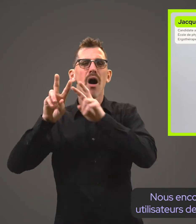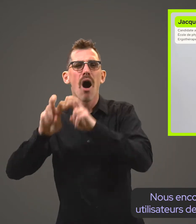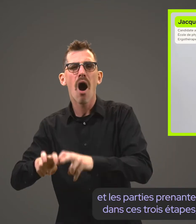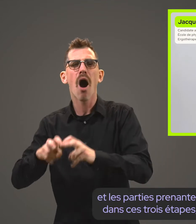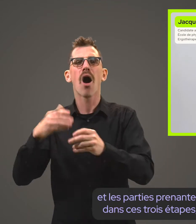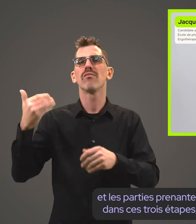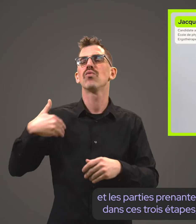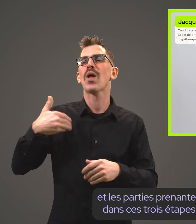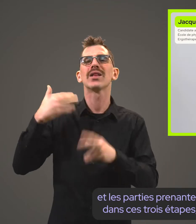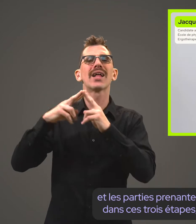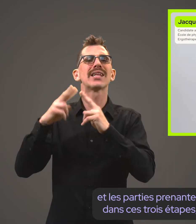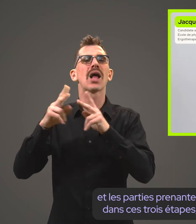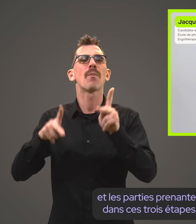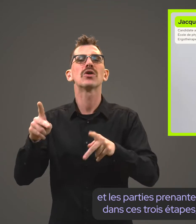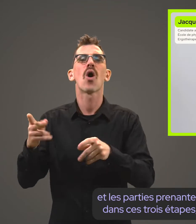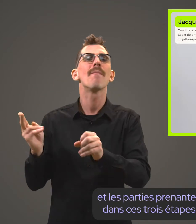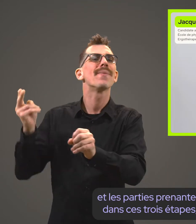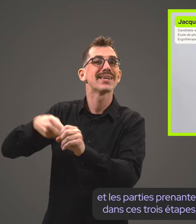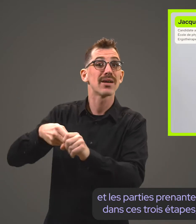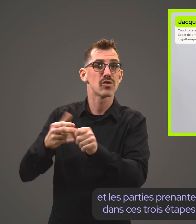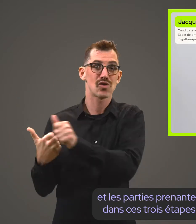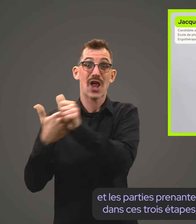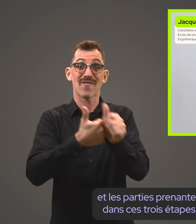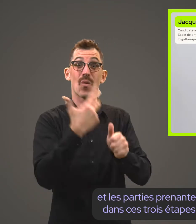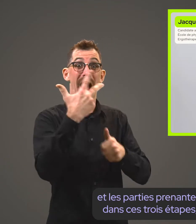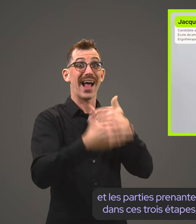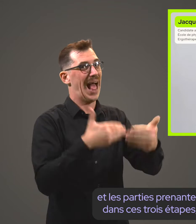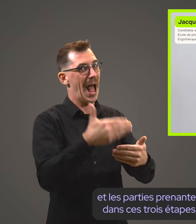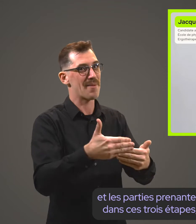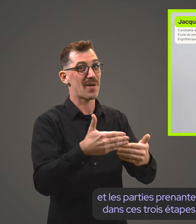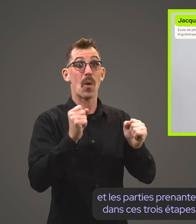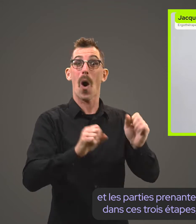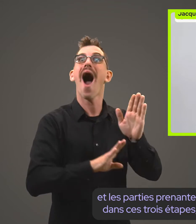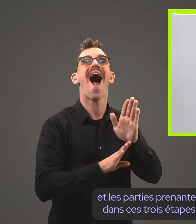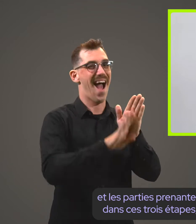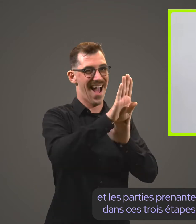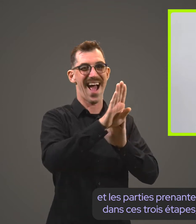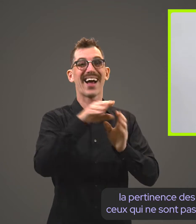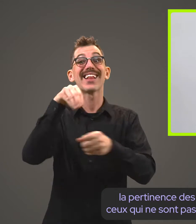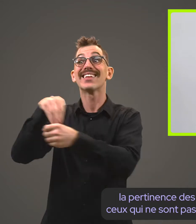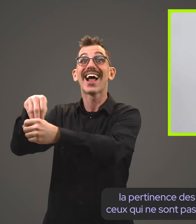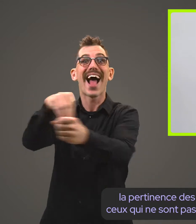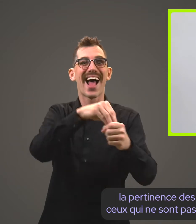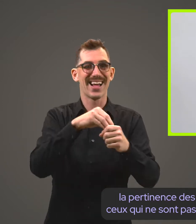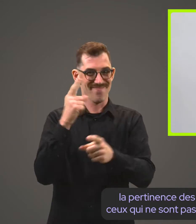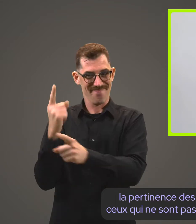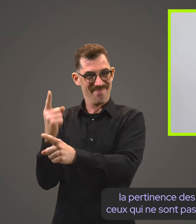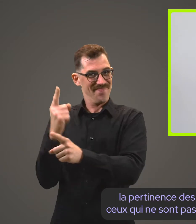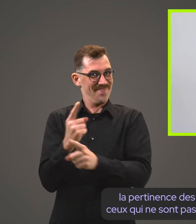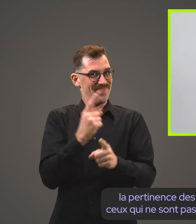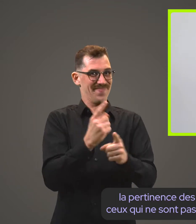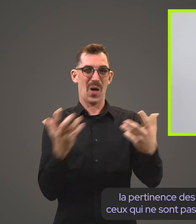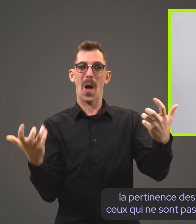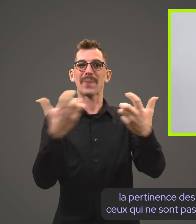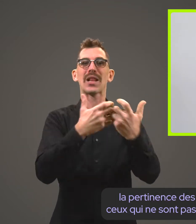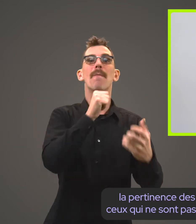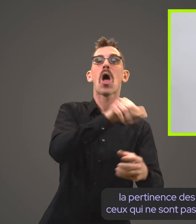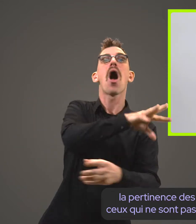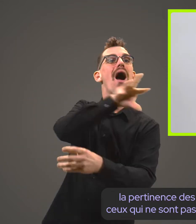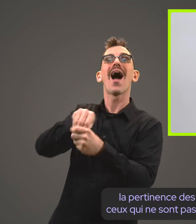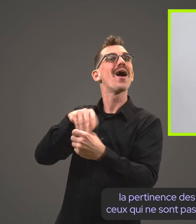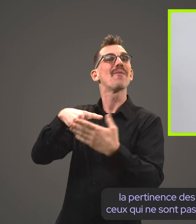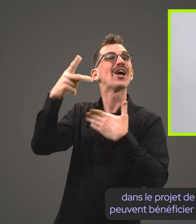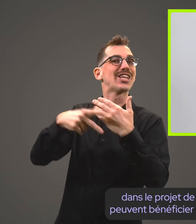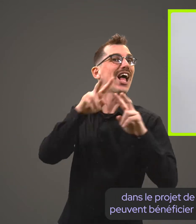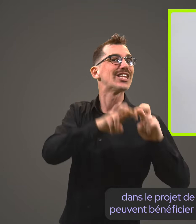knowledge users and stakeholders to be actively engaged in these 3 steps, as it can enhance the relevance of knowledge to those who are not